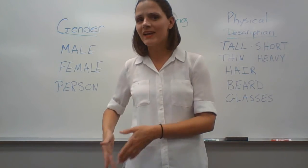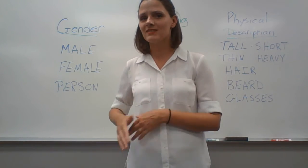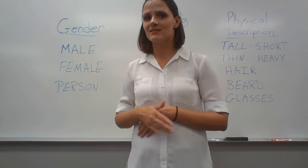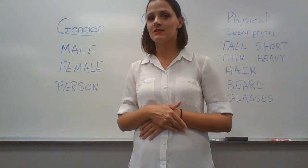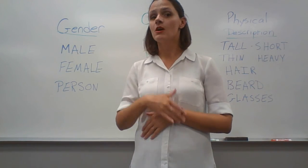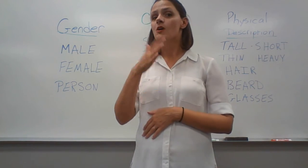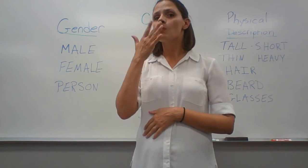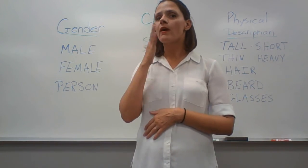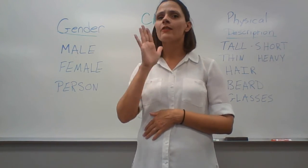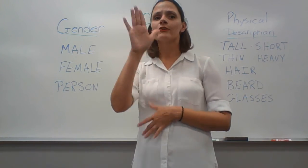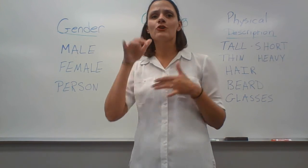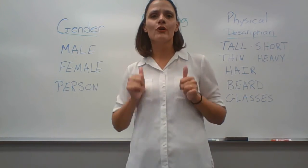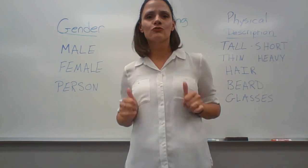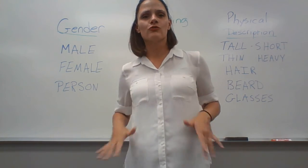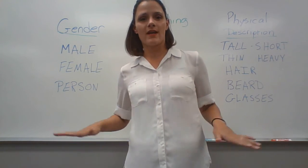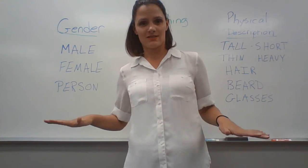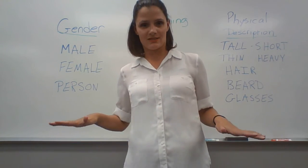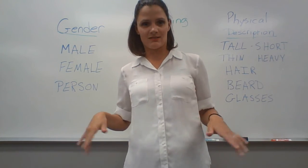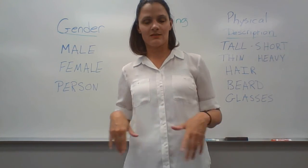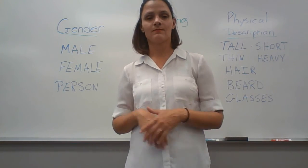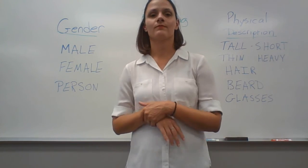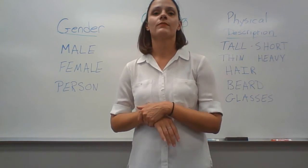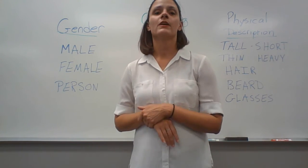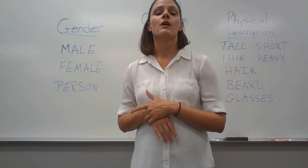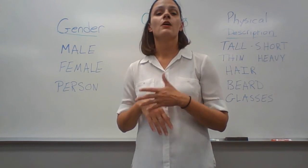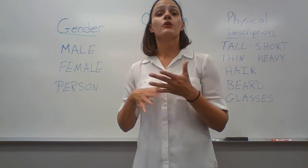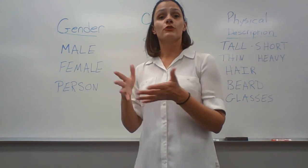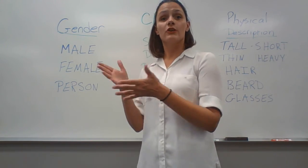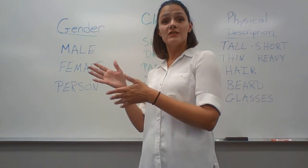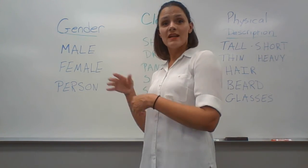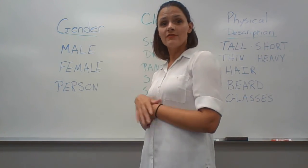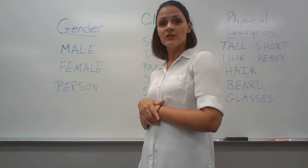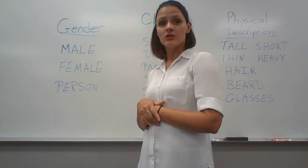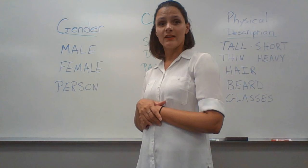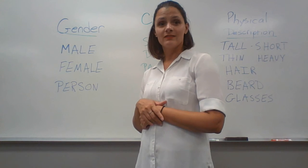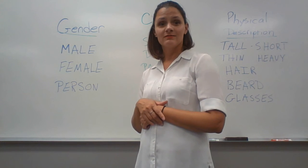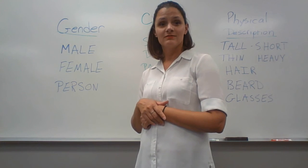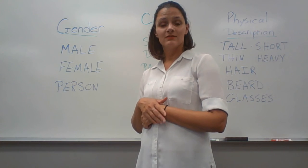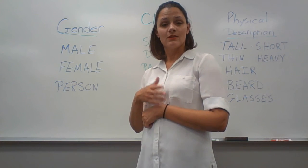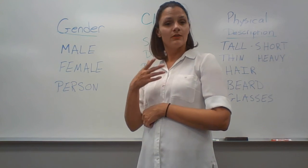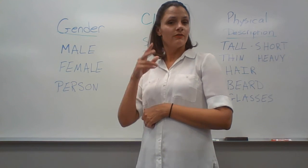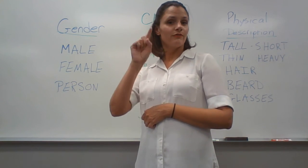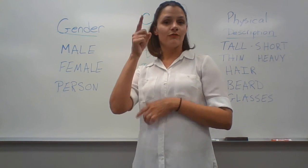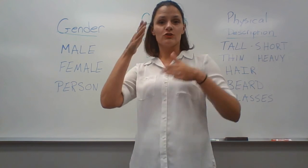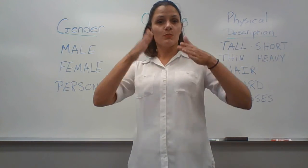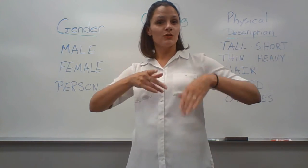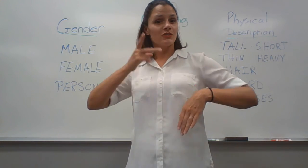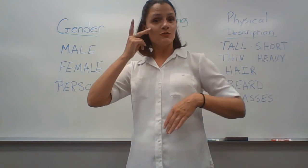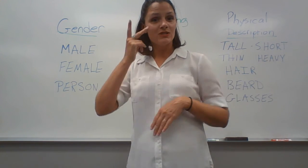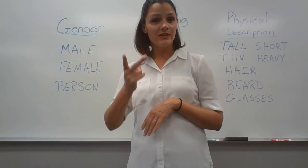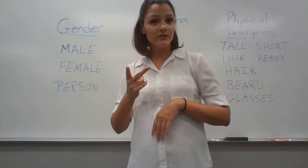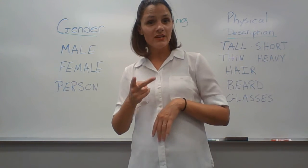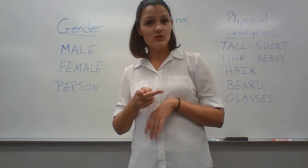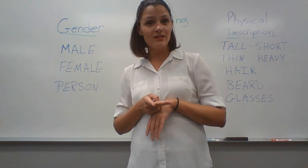pants? What color is her dress? Turn on the television. First person you see on that channel.